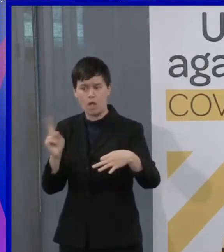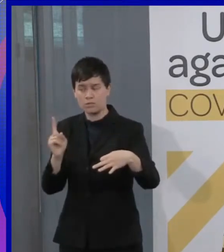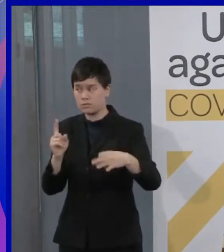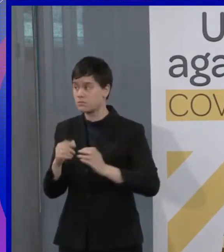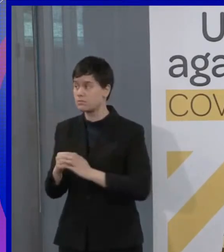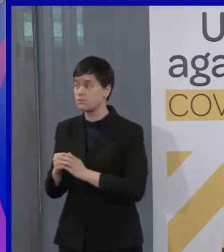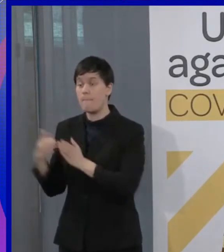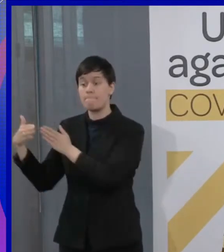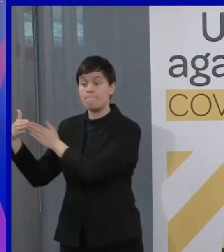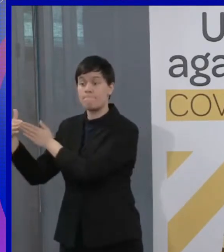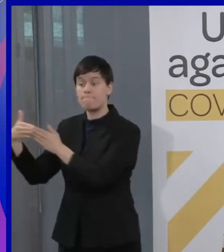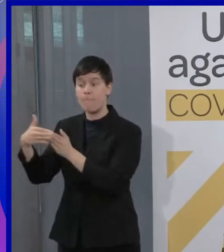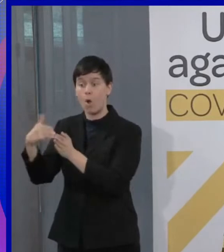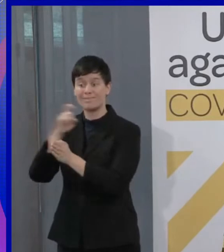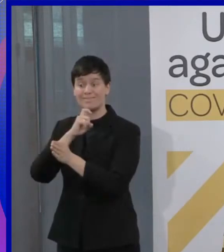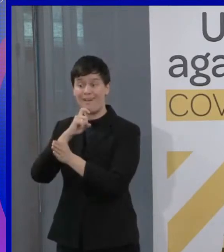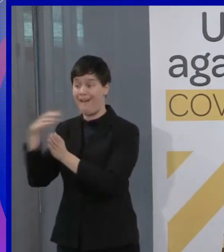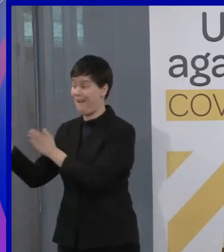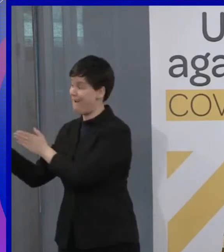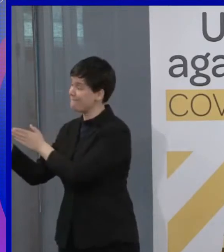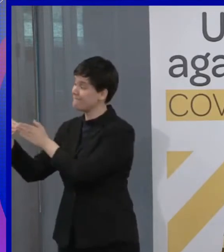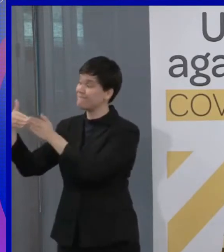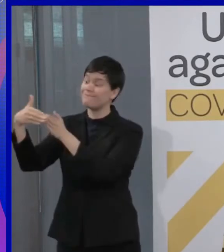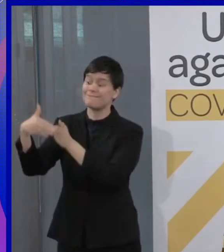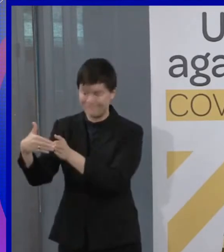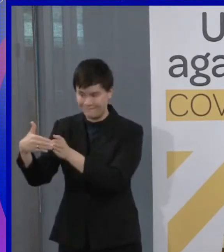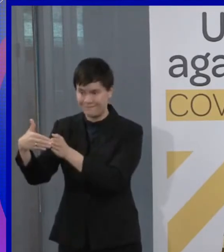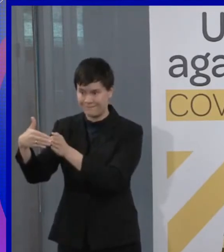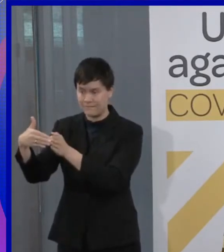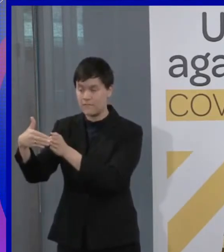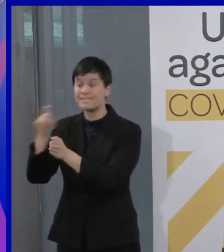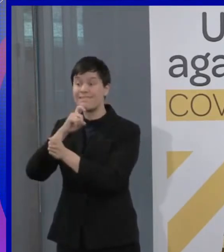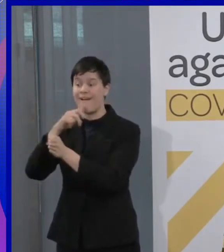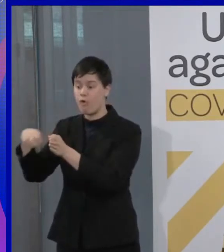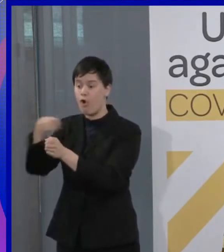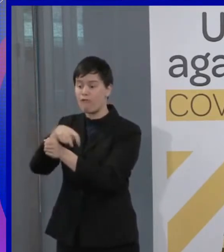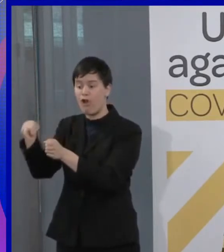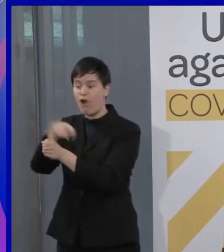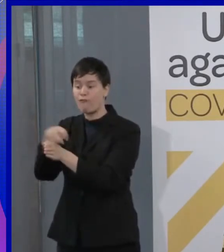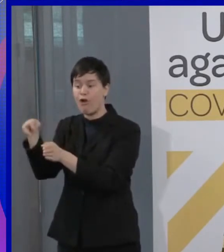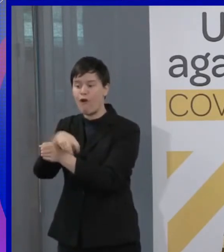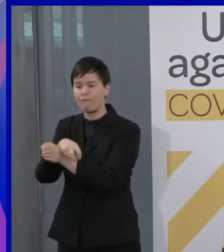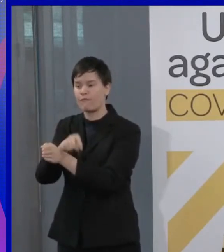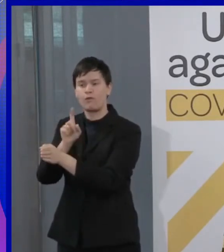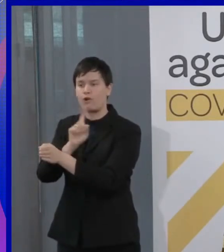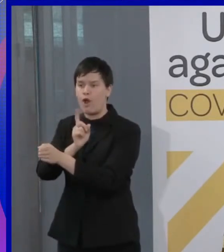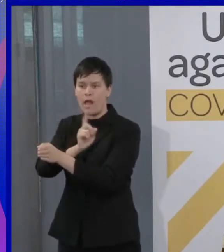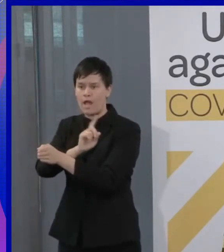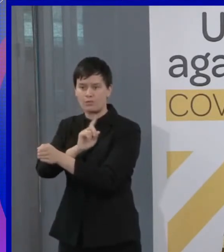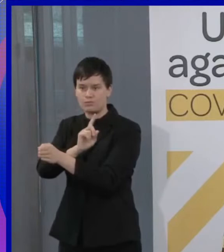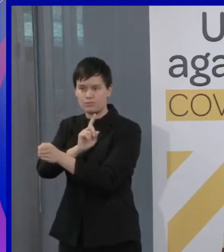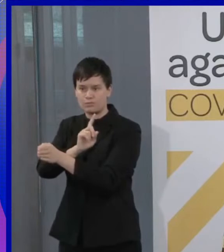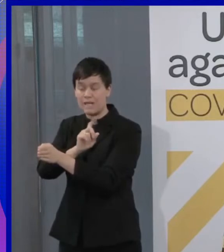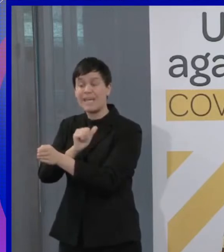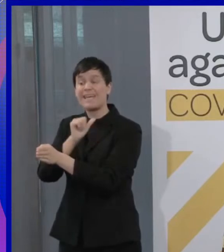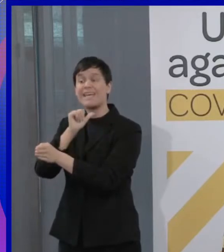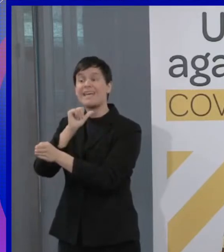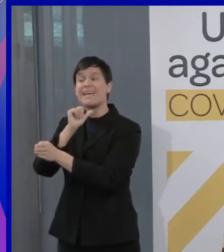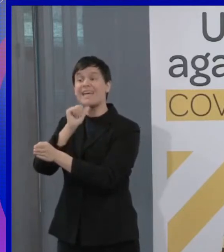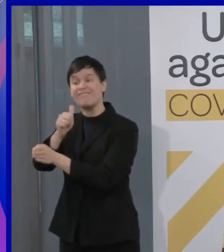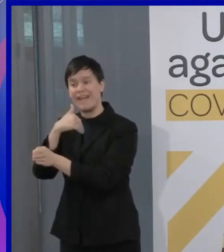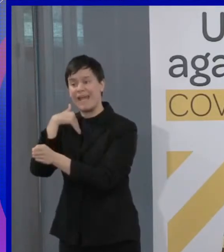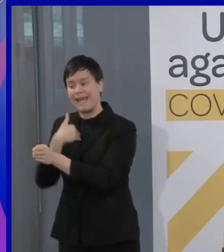other than very close to the vessel as required for tying up and unloading and keeping that physical distancing from